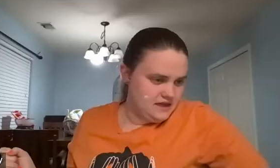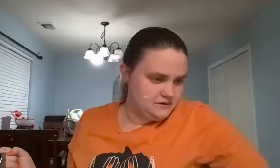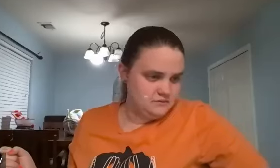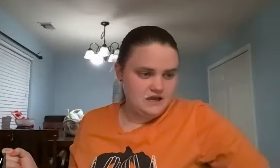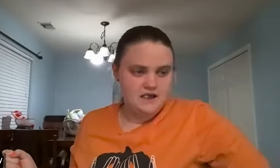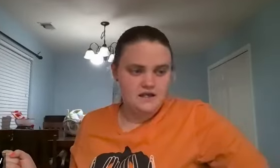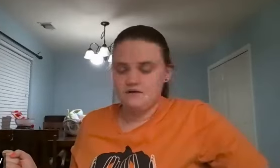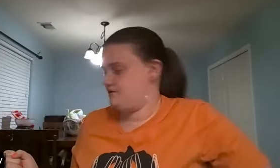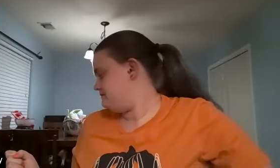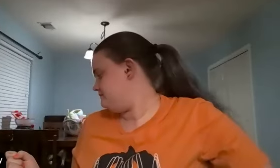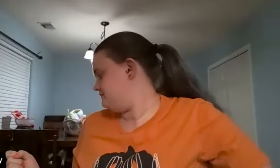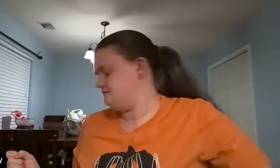Then we have